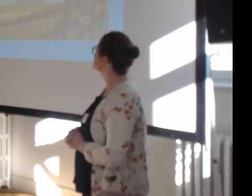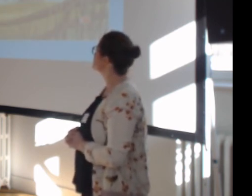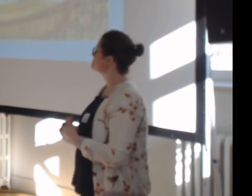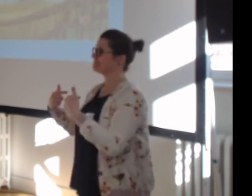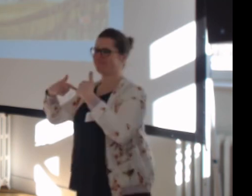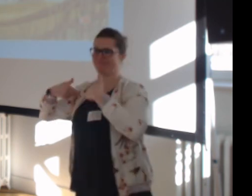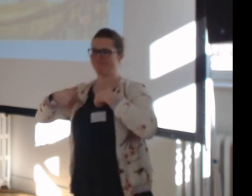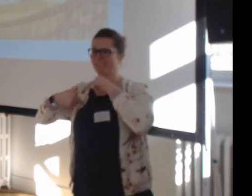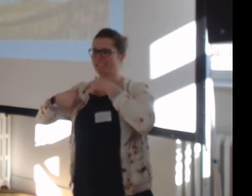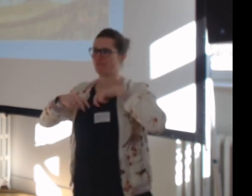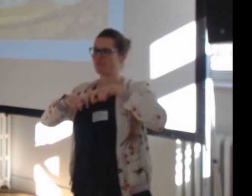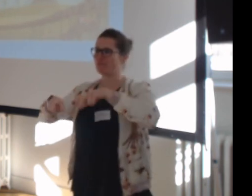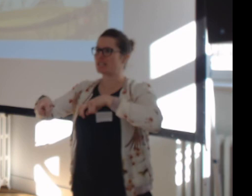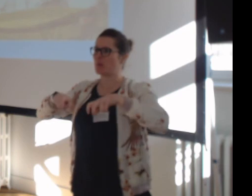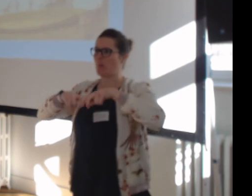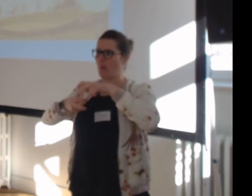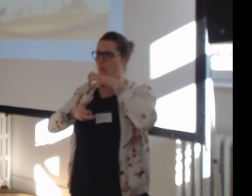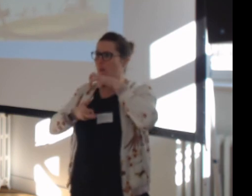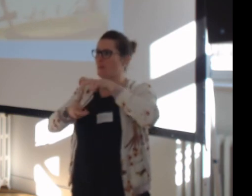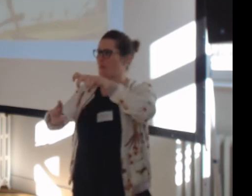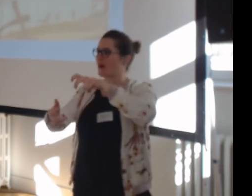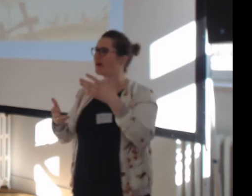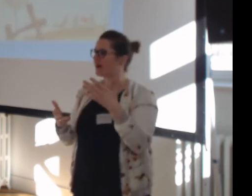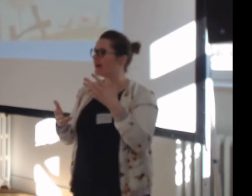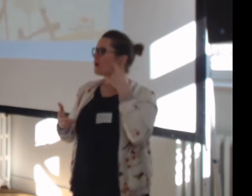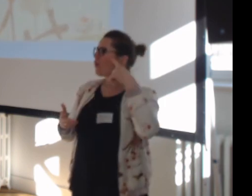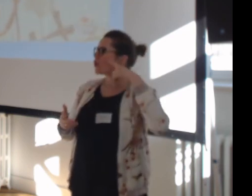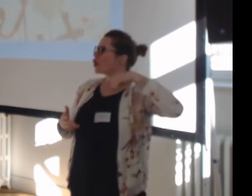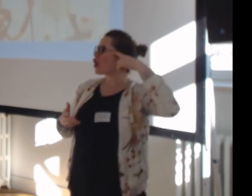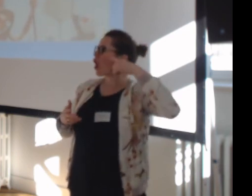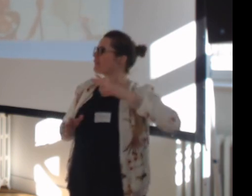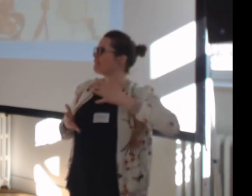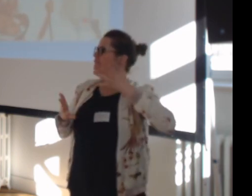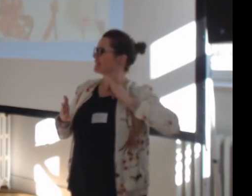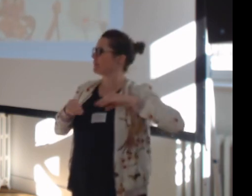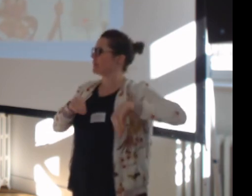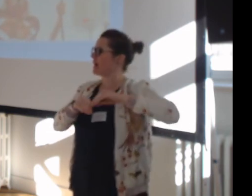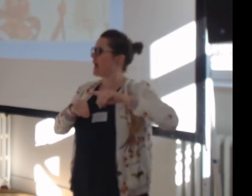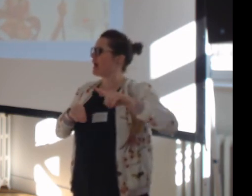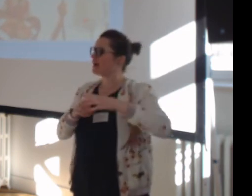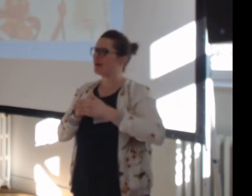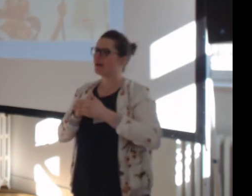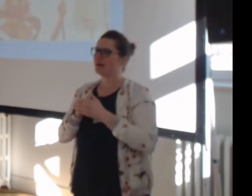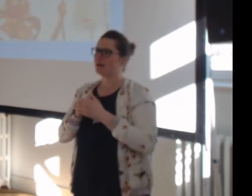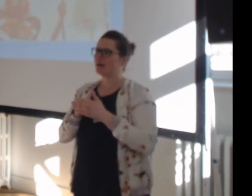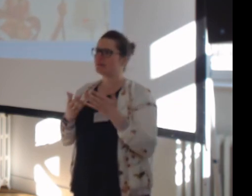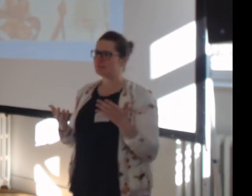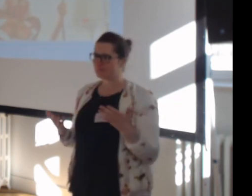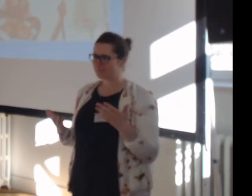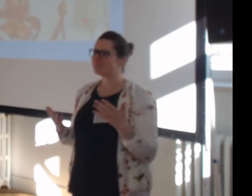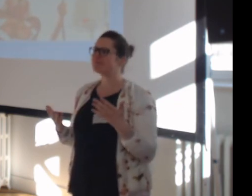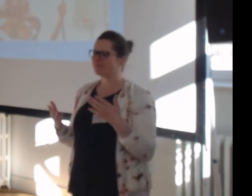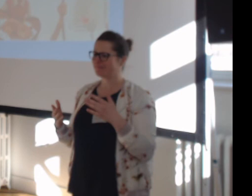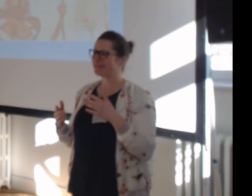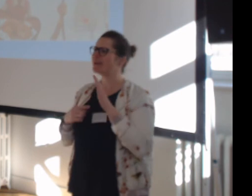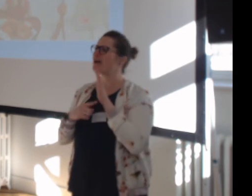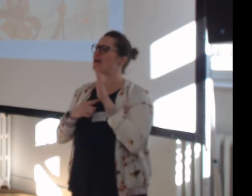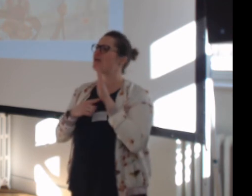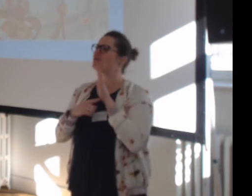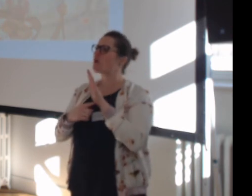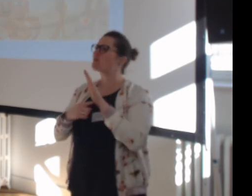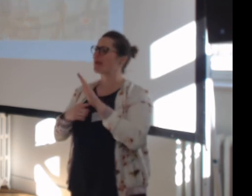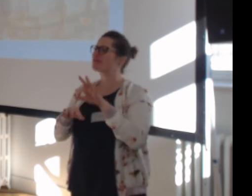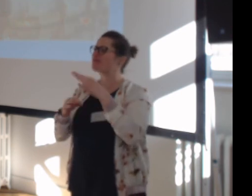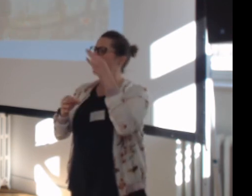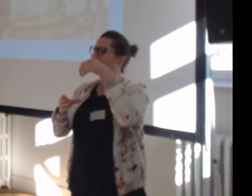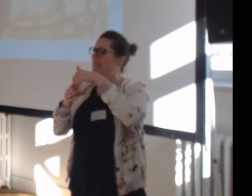That wasn't me, that was the video. You'll hear there are some sound effects too, and the chickens seem to occur a lot in these examples I'm going